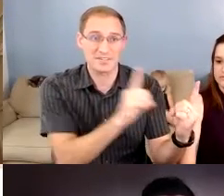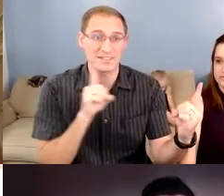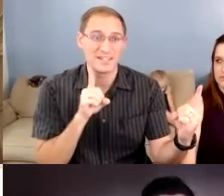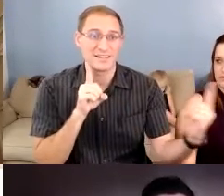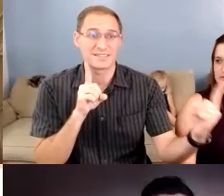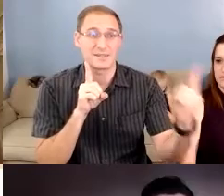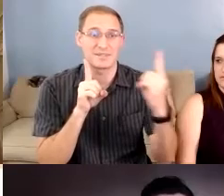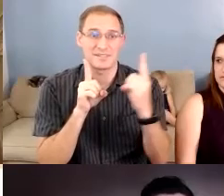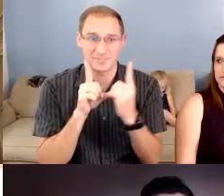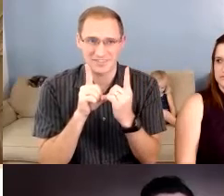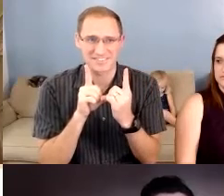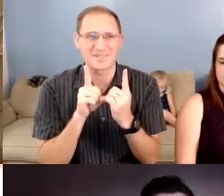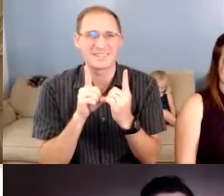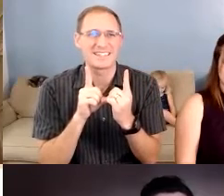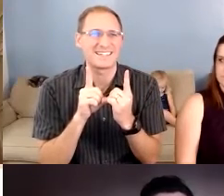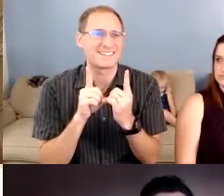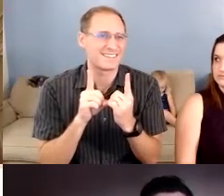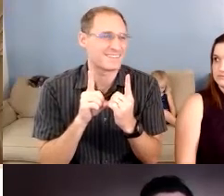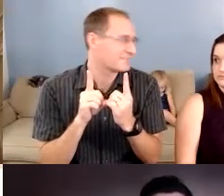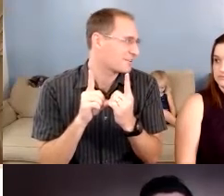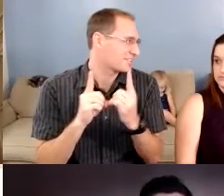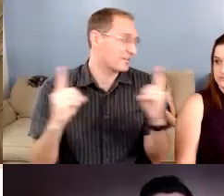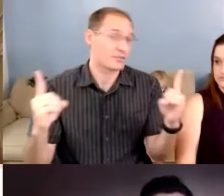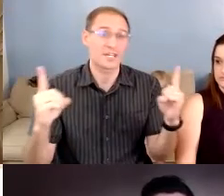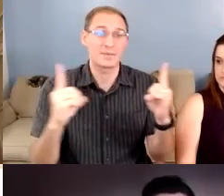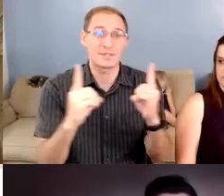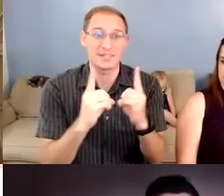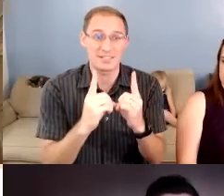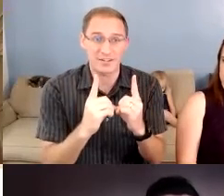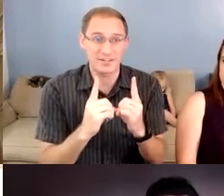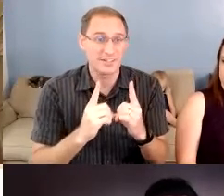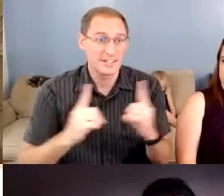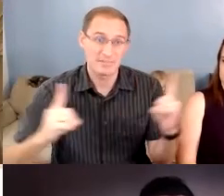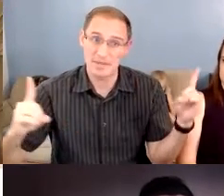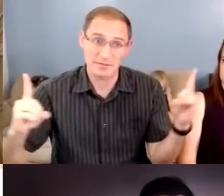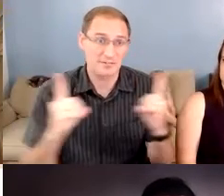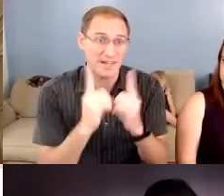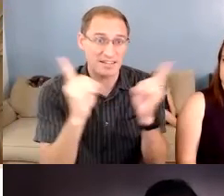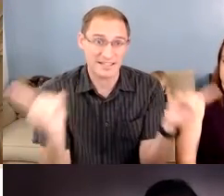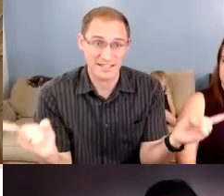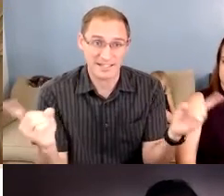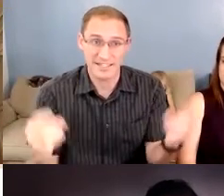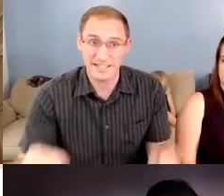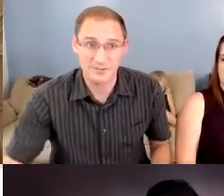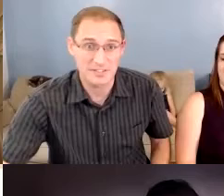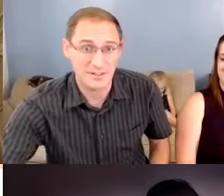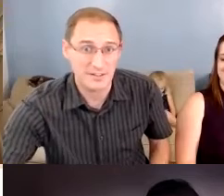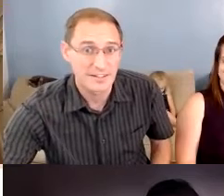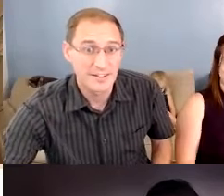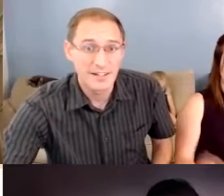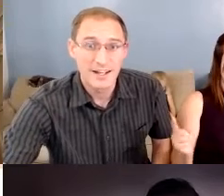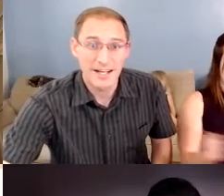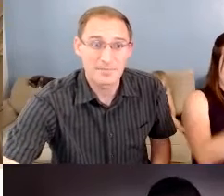that person, this person's coming to meet this person, or they're coming to meet each other. Maybe they run too fast, they collide into each